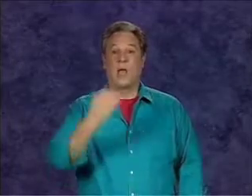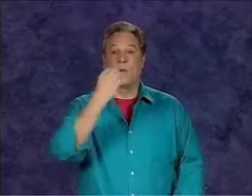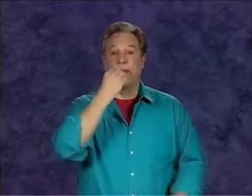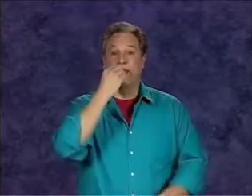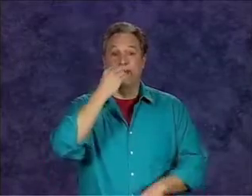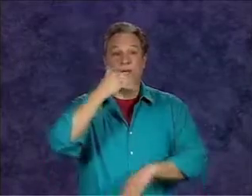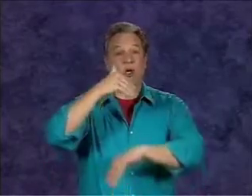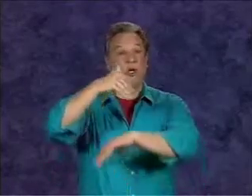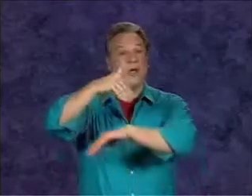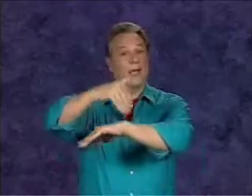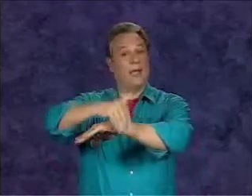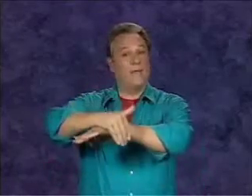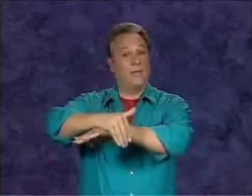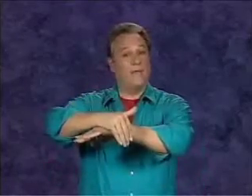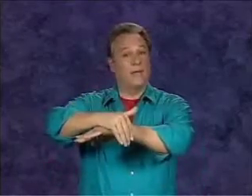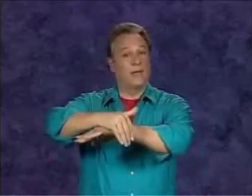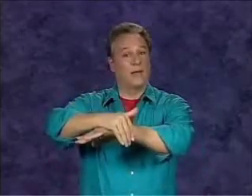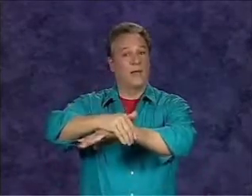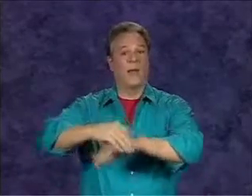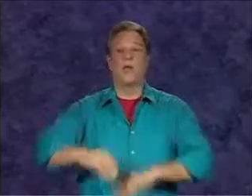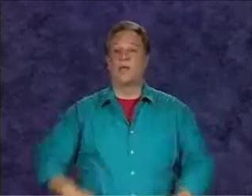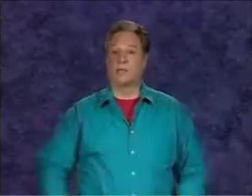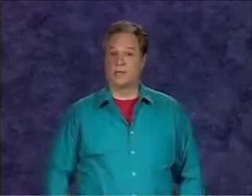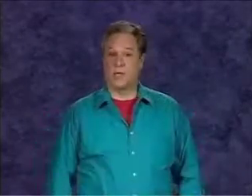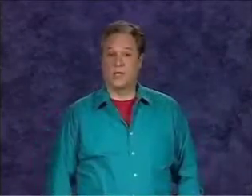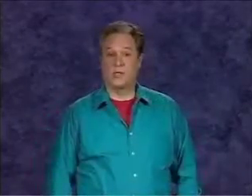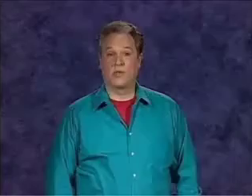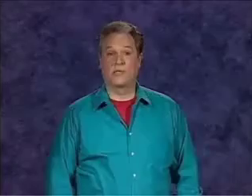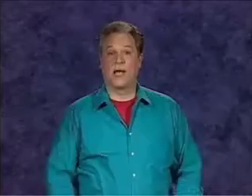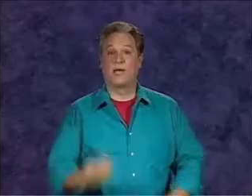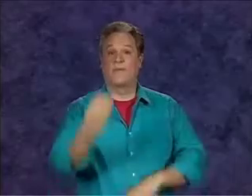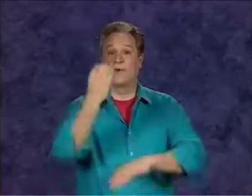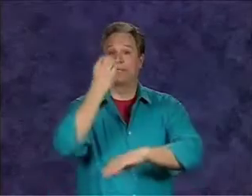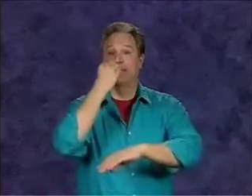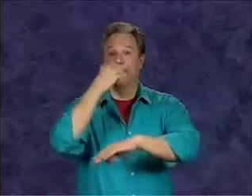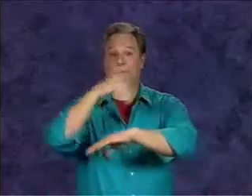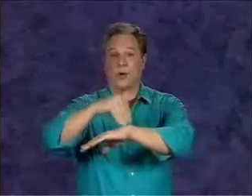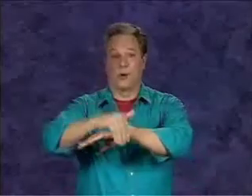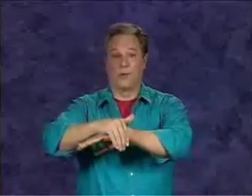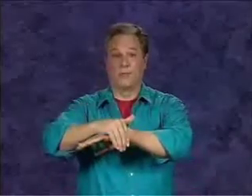We eat dinner in the evening. This is also the sign for supper.